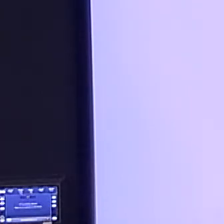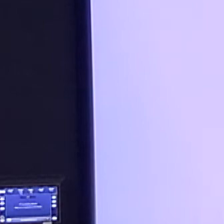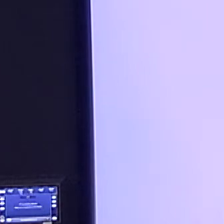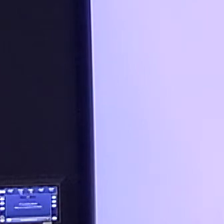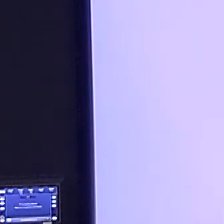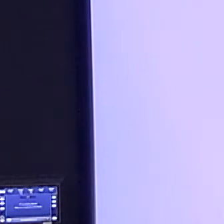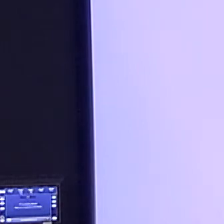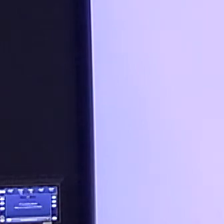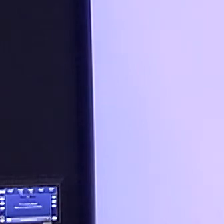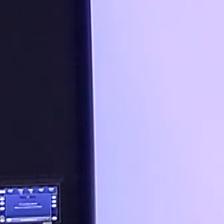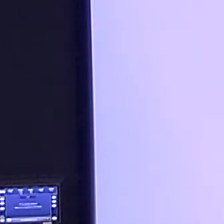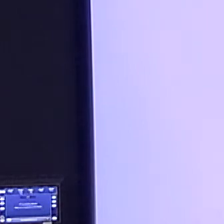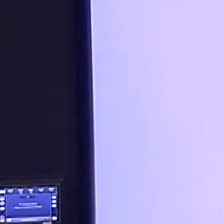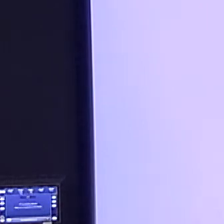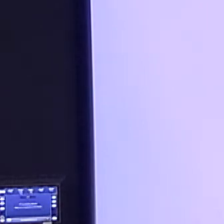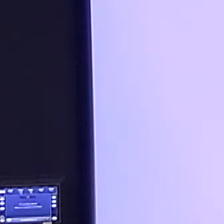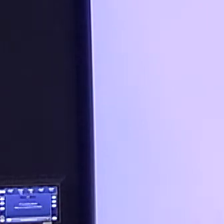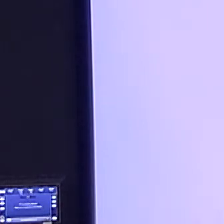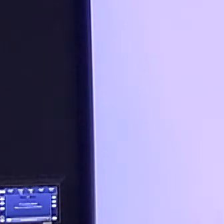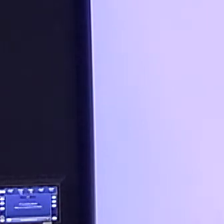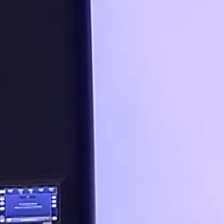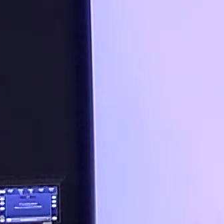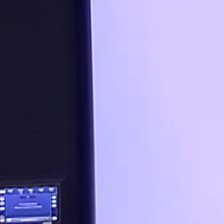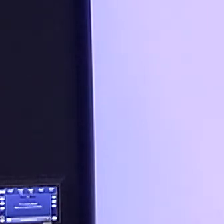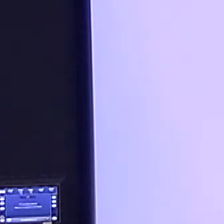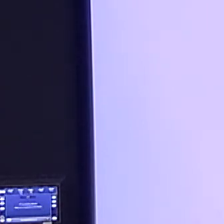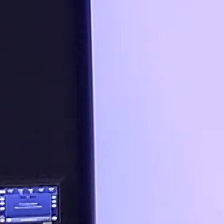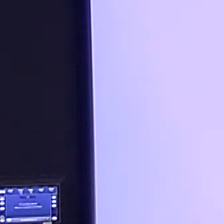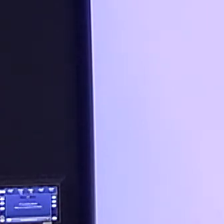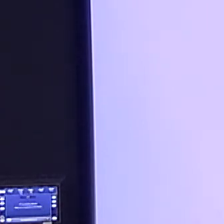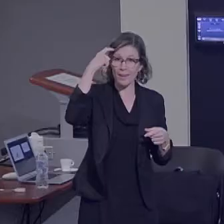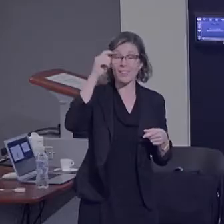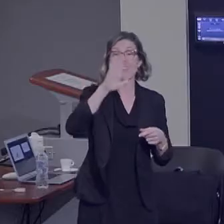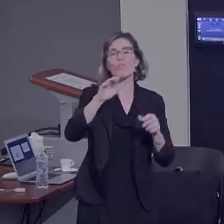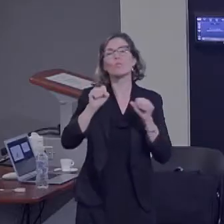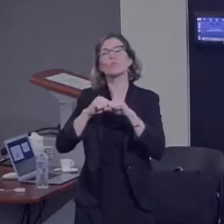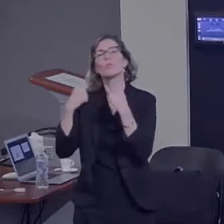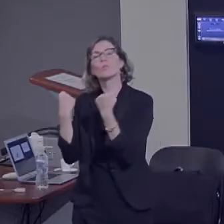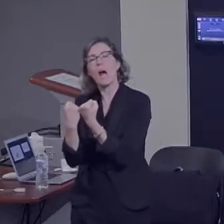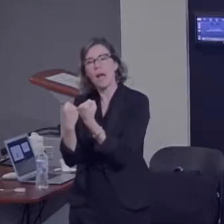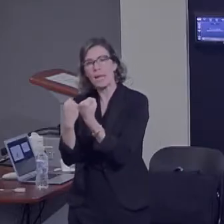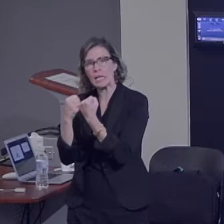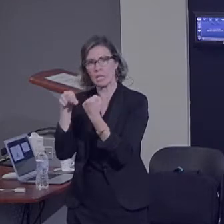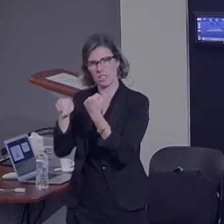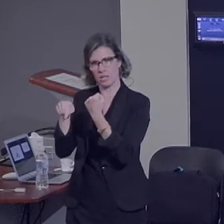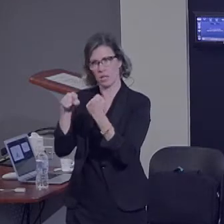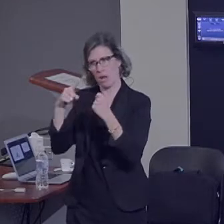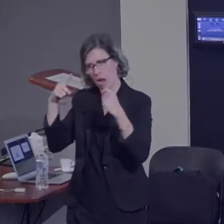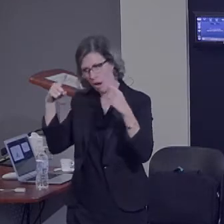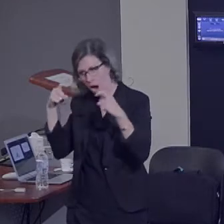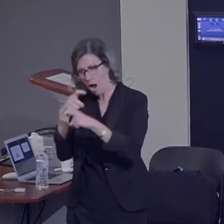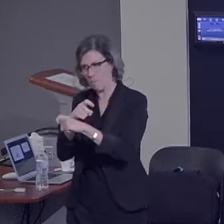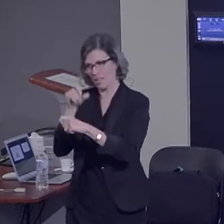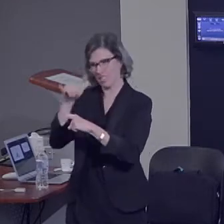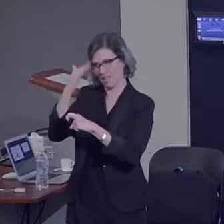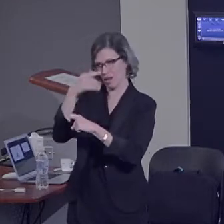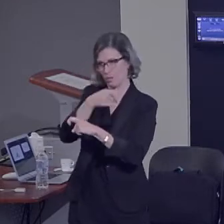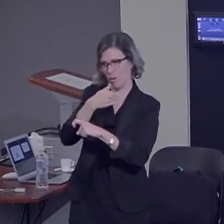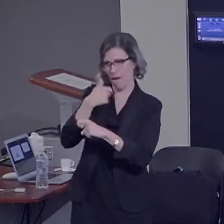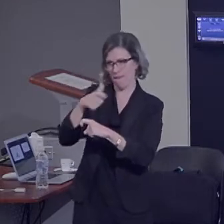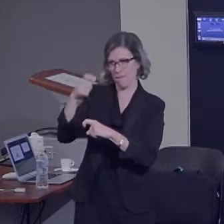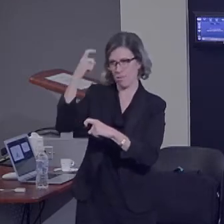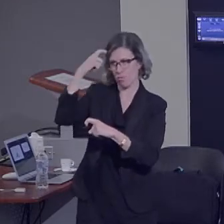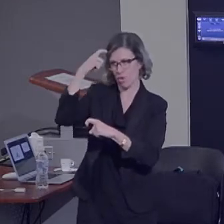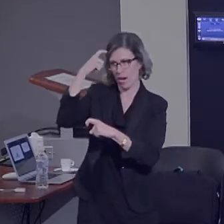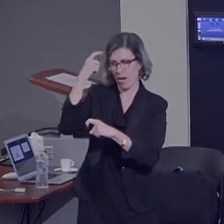an army. So, but why they have a big brain? Because their social life is complicated. So they are subdivided in